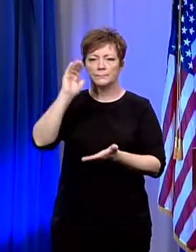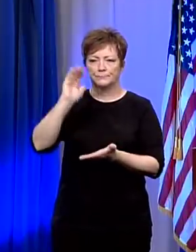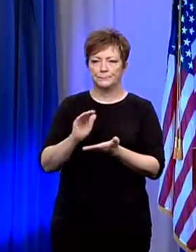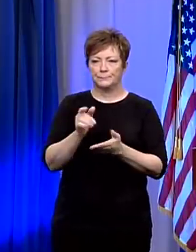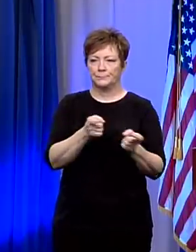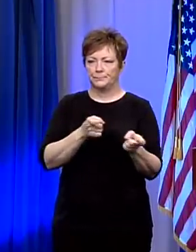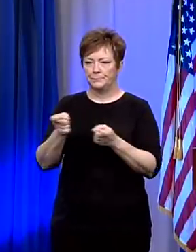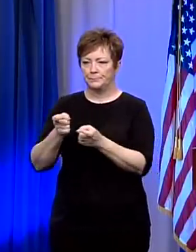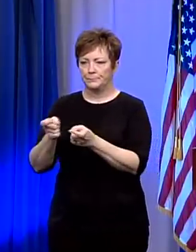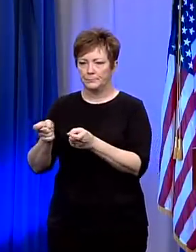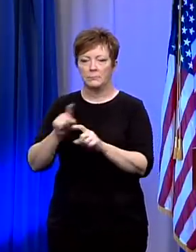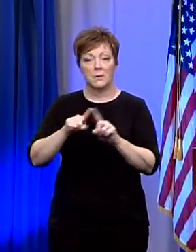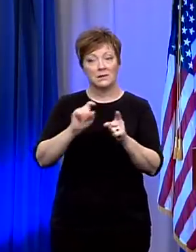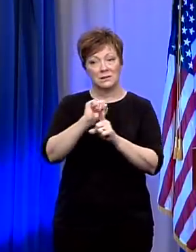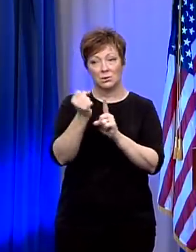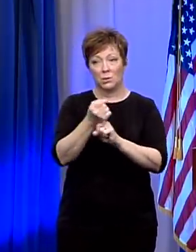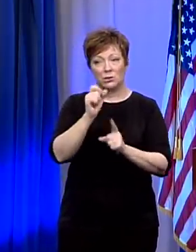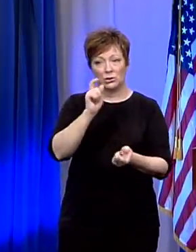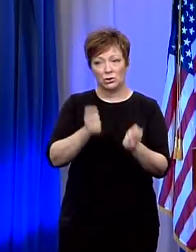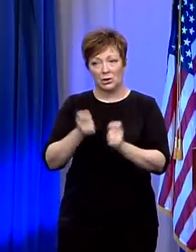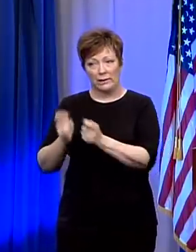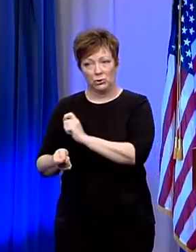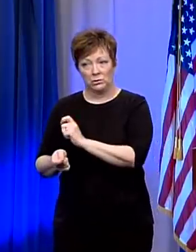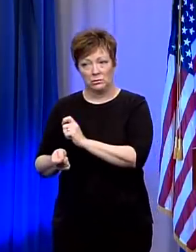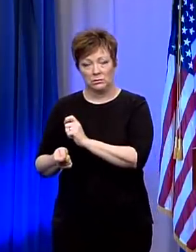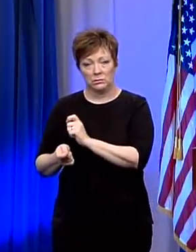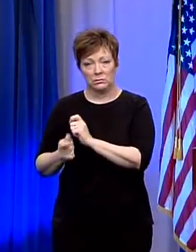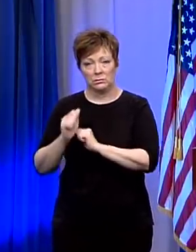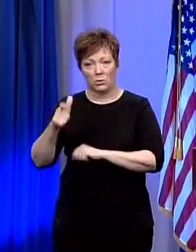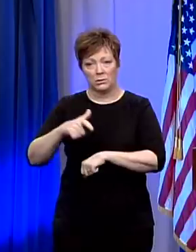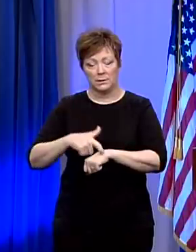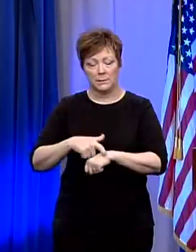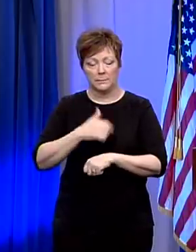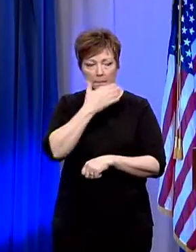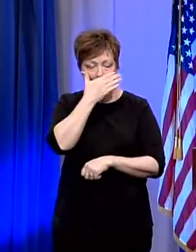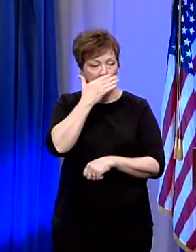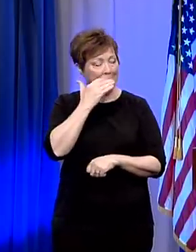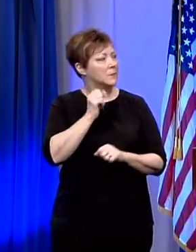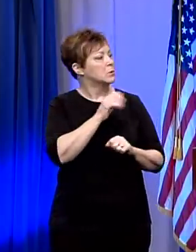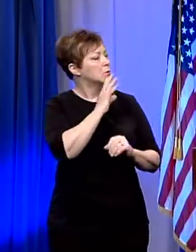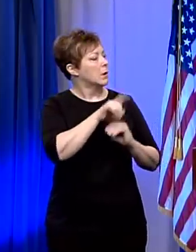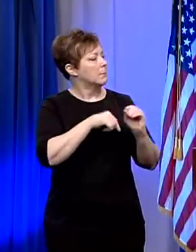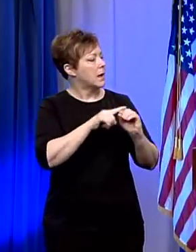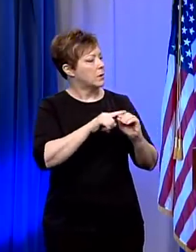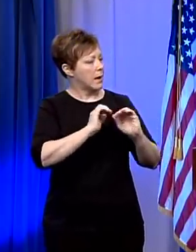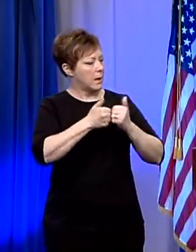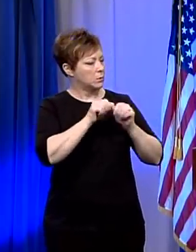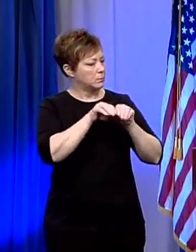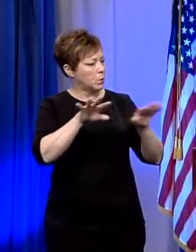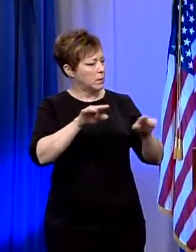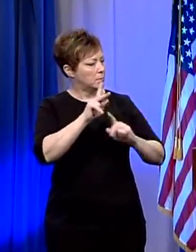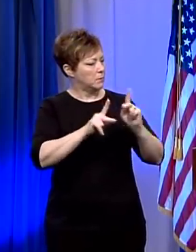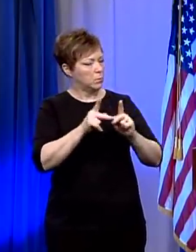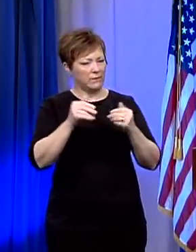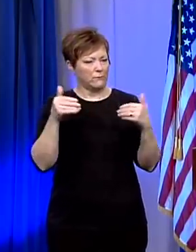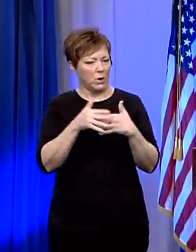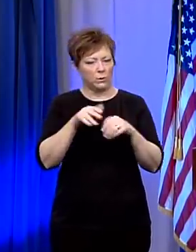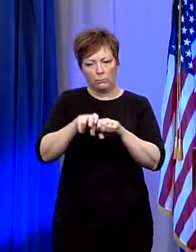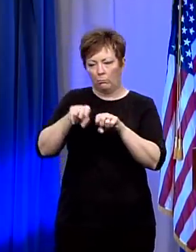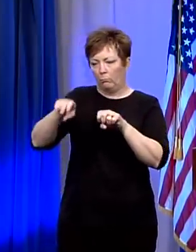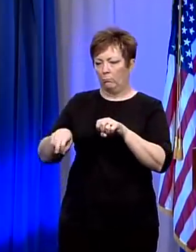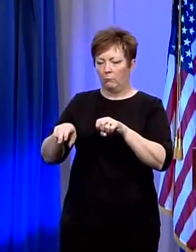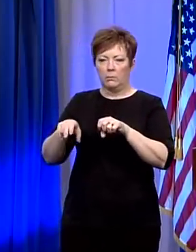But situations are changing quickly. Could you speak again to how this is spread? I mean, you have people that are afraid to sit next to their coworkers,